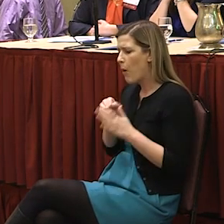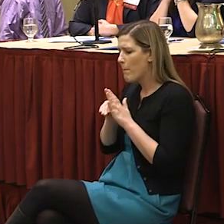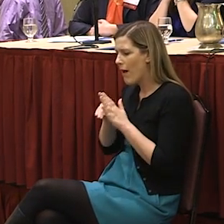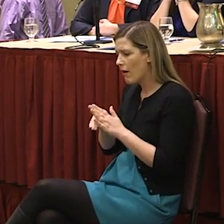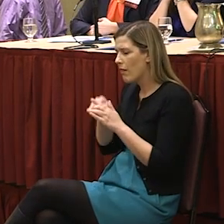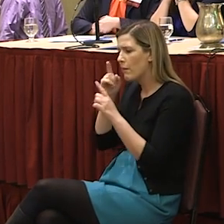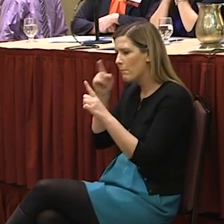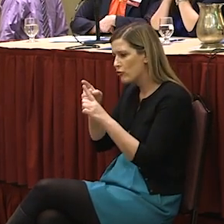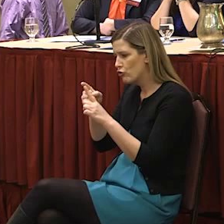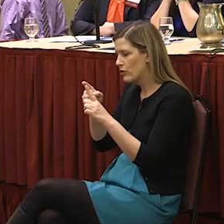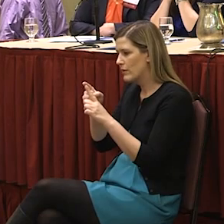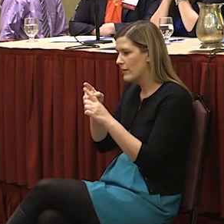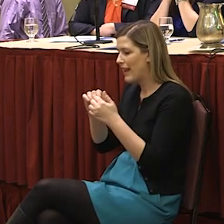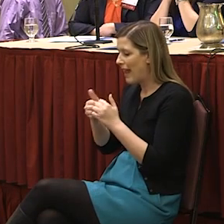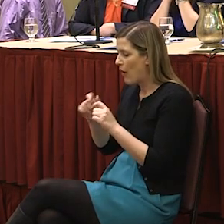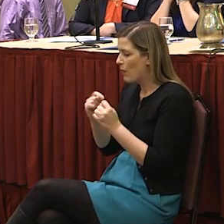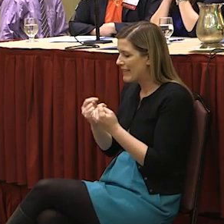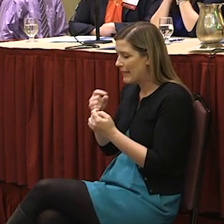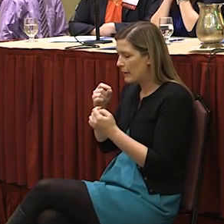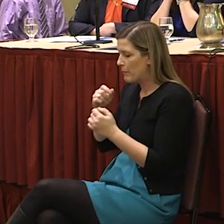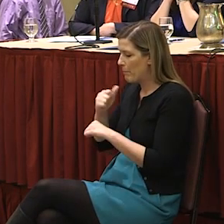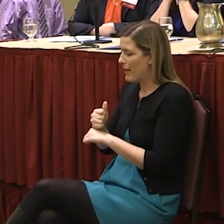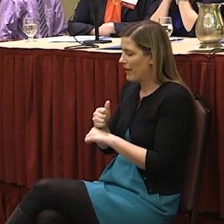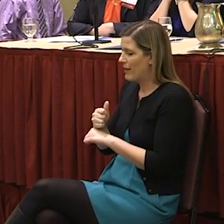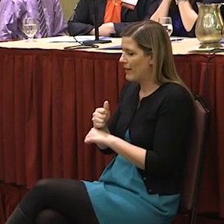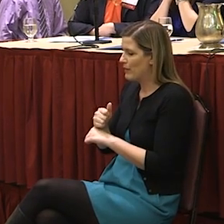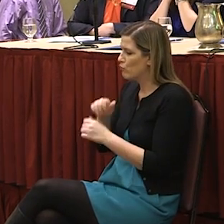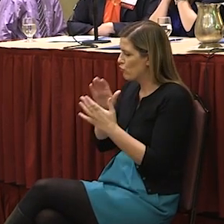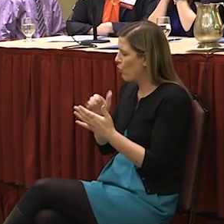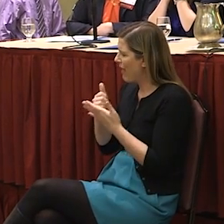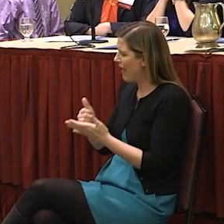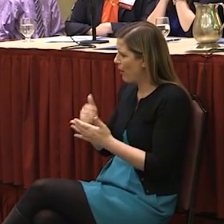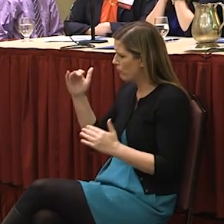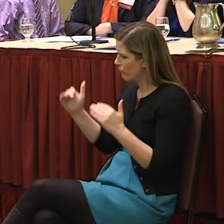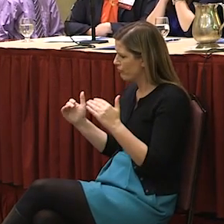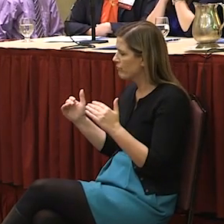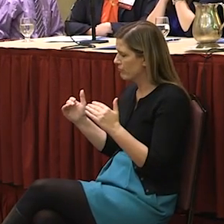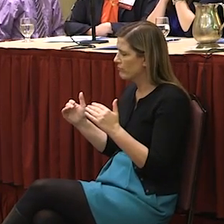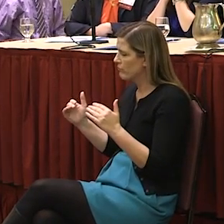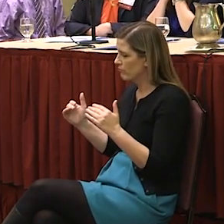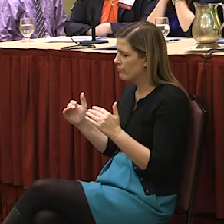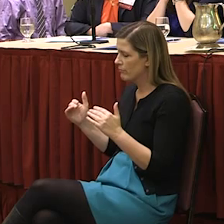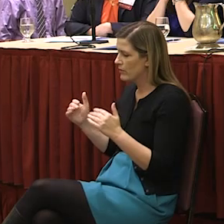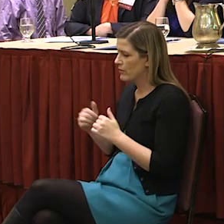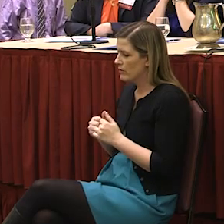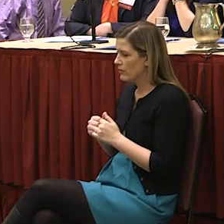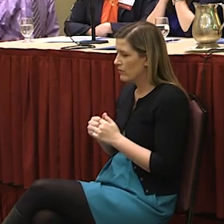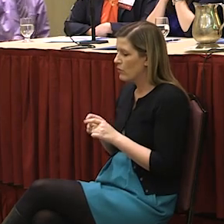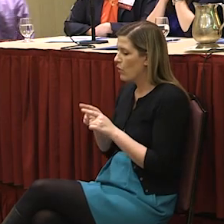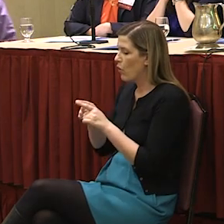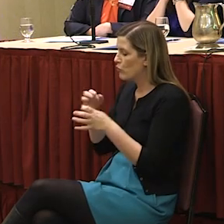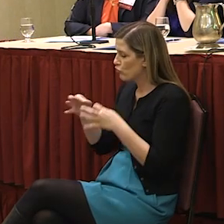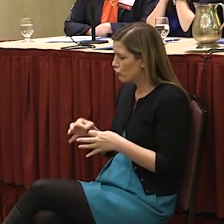the mission, and how the team-based approach helps to reduce disparities and promote health equity. And we're also going to